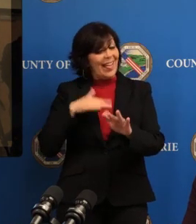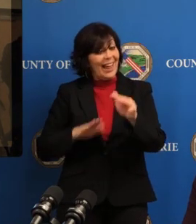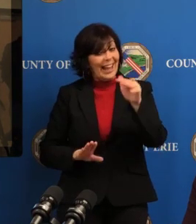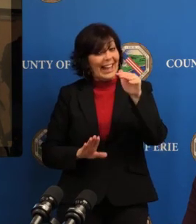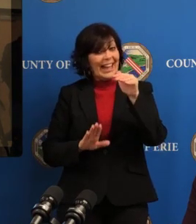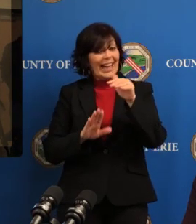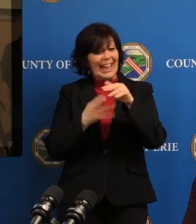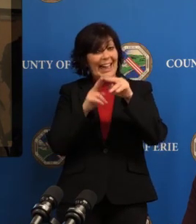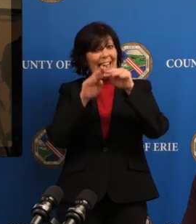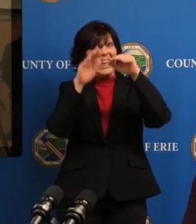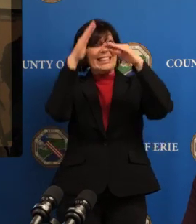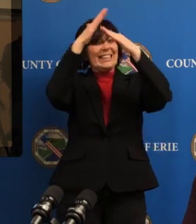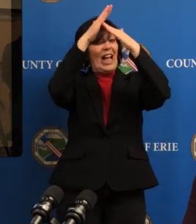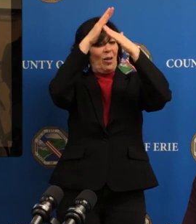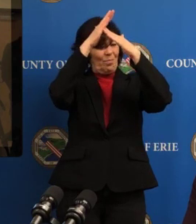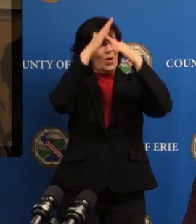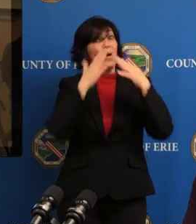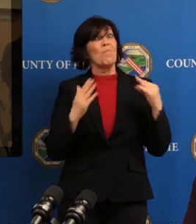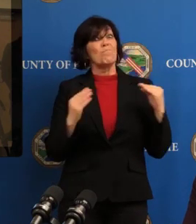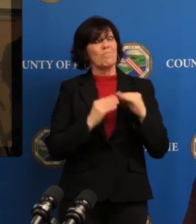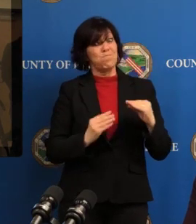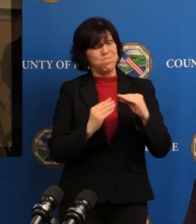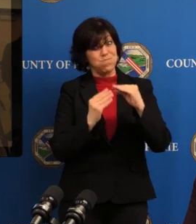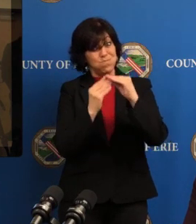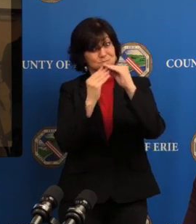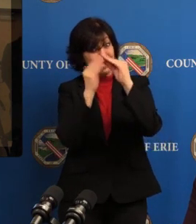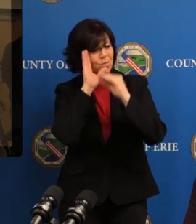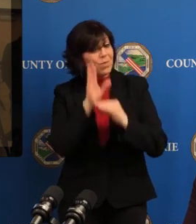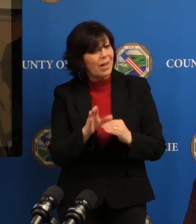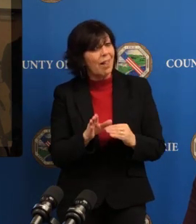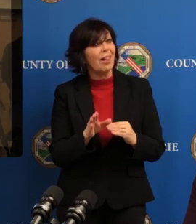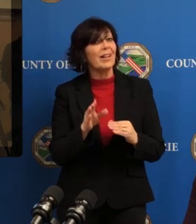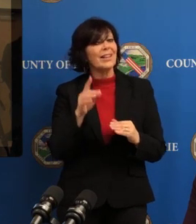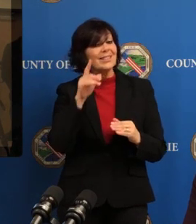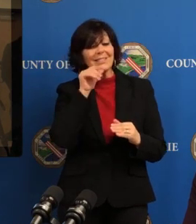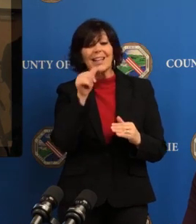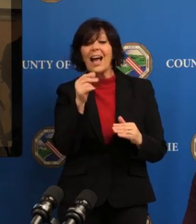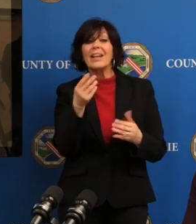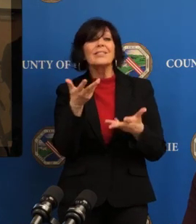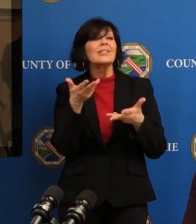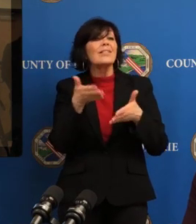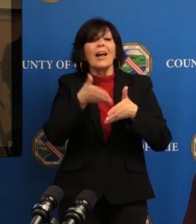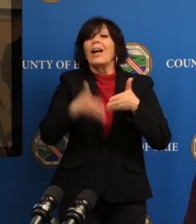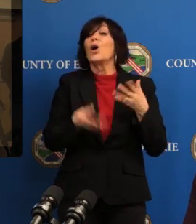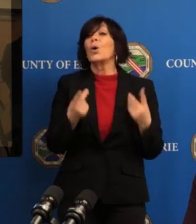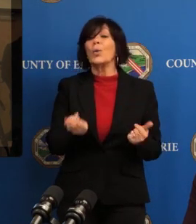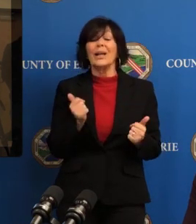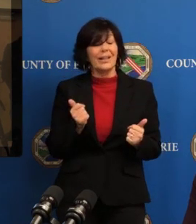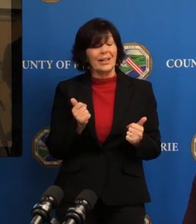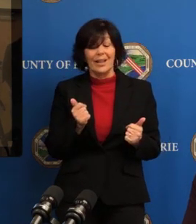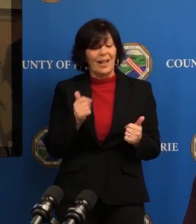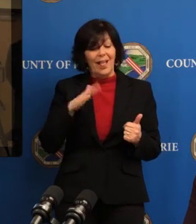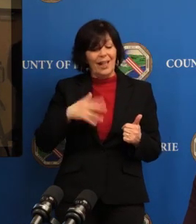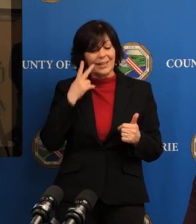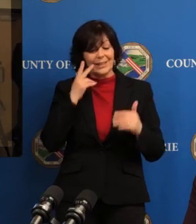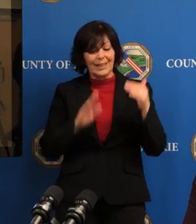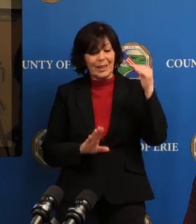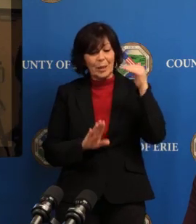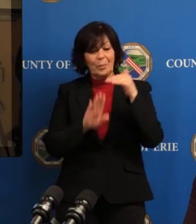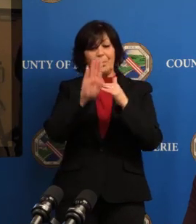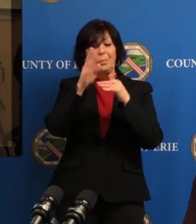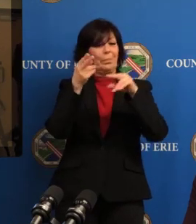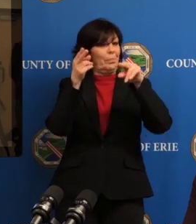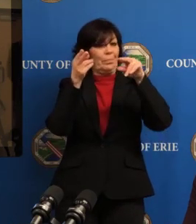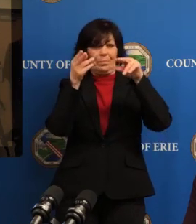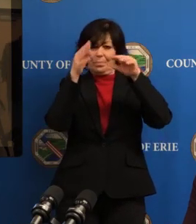have to brace for the storm, and this is going to be a long haul. And I doubt we have seen our peak yet, and we're going to see more